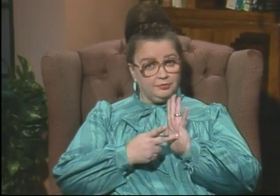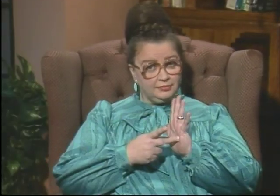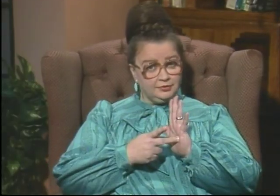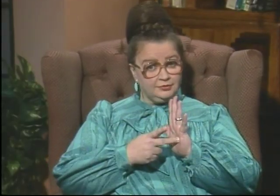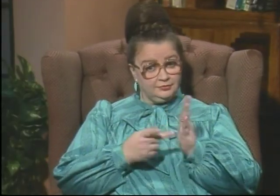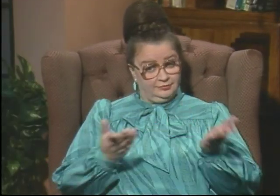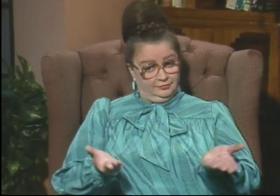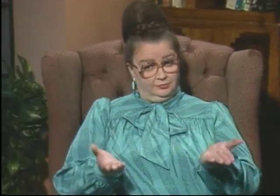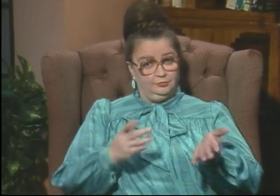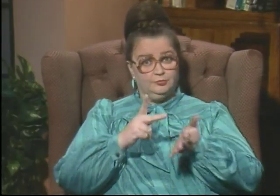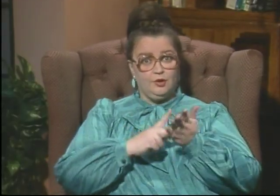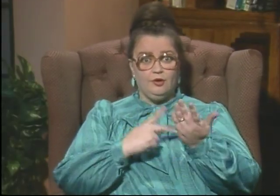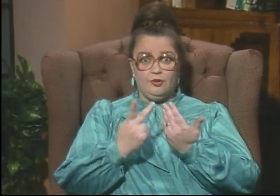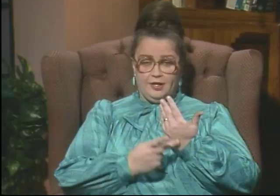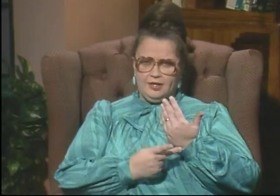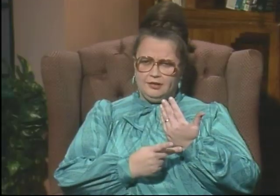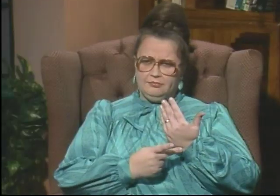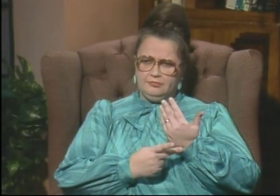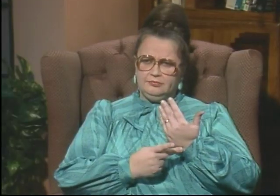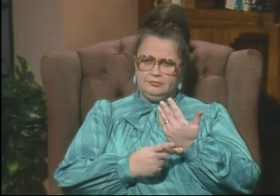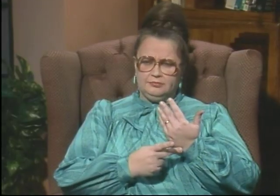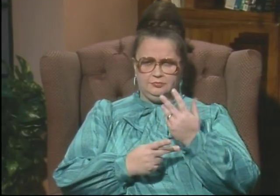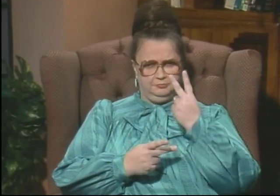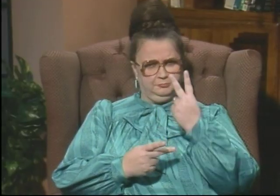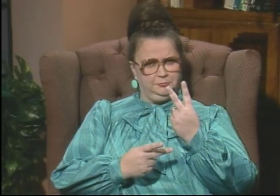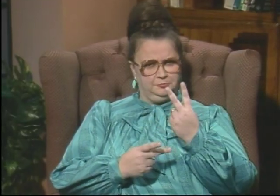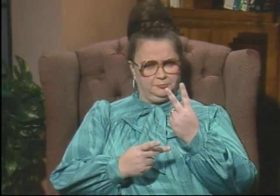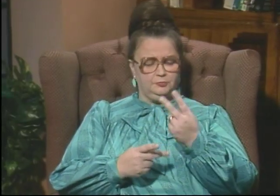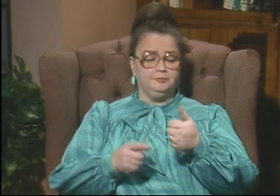The purpose of this program is twofold.